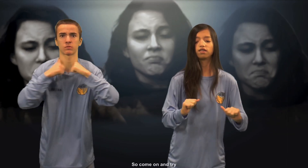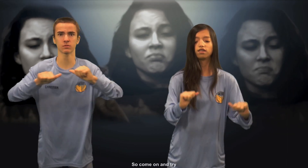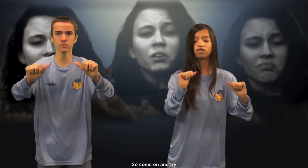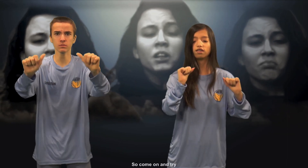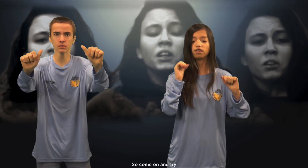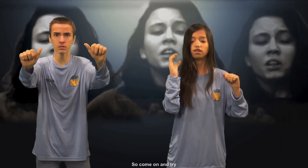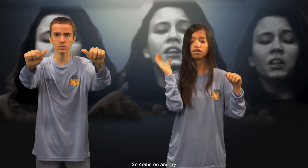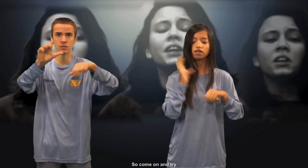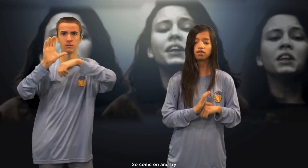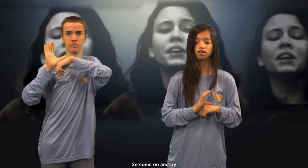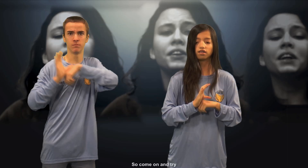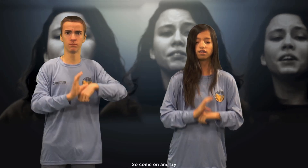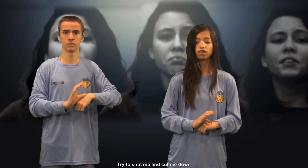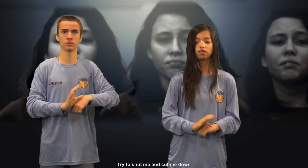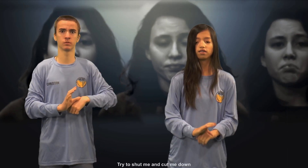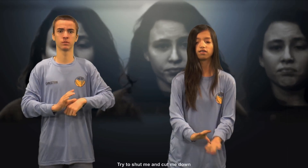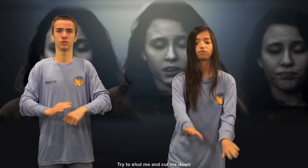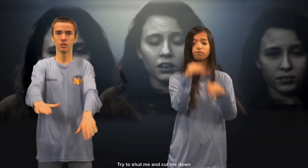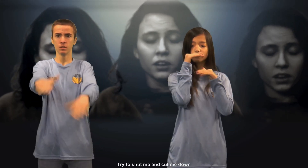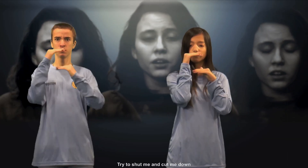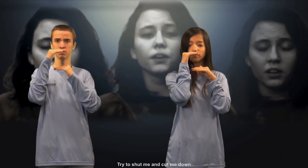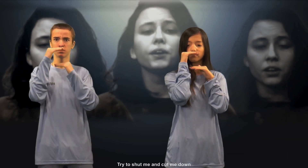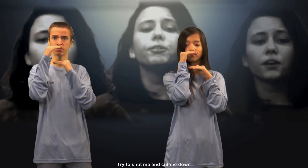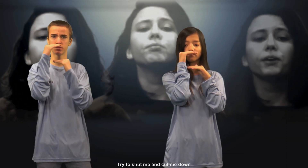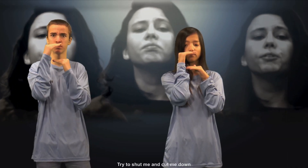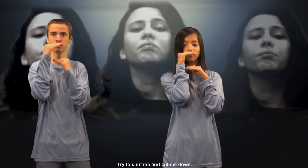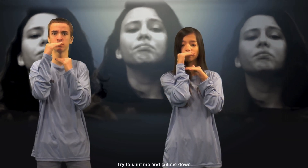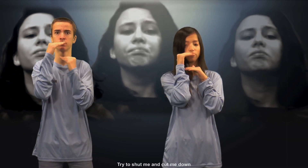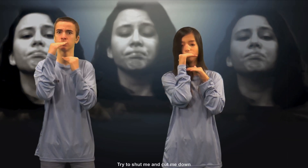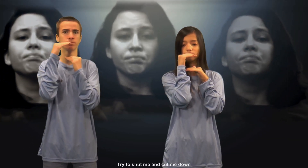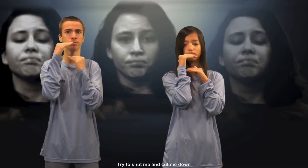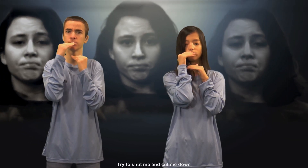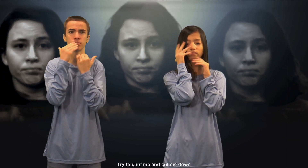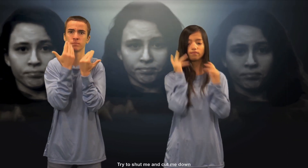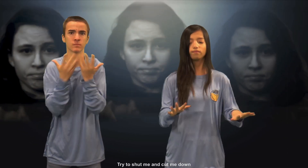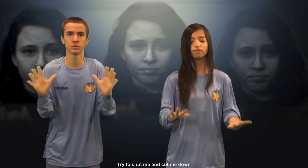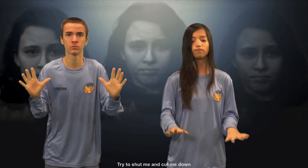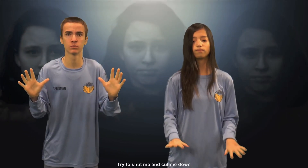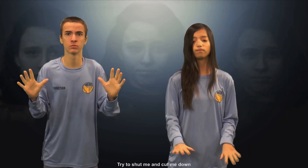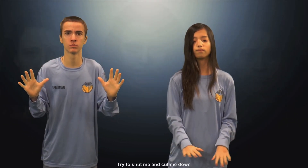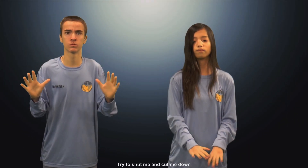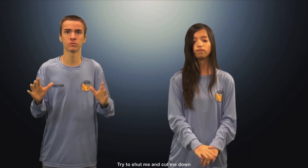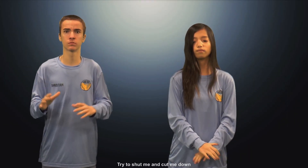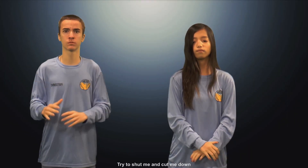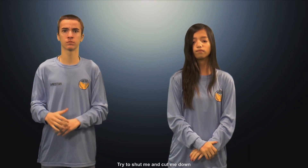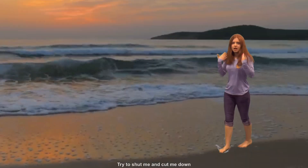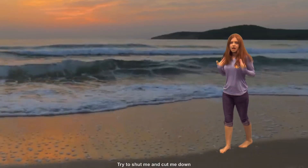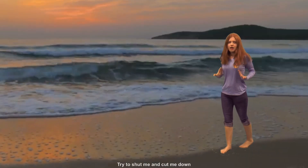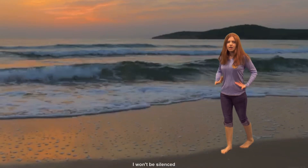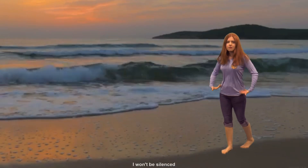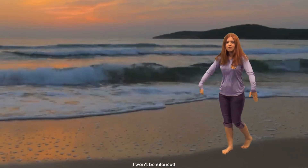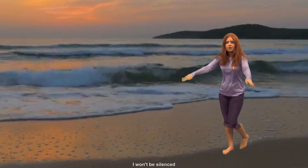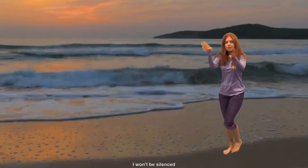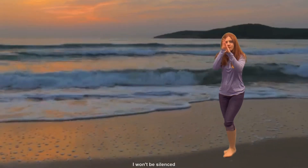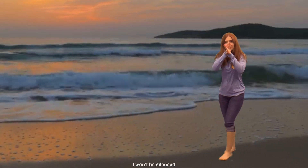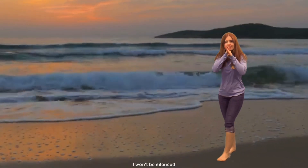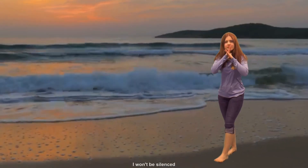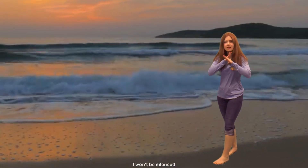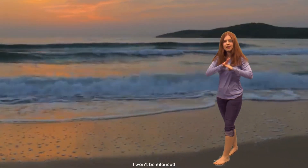and try Try to shut me and cut me down I won't be